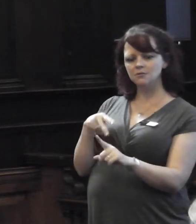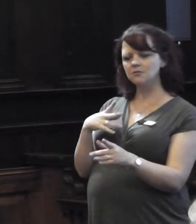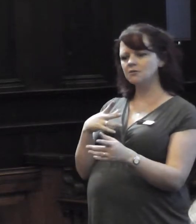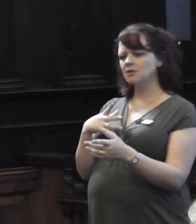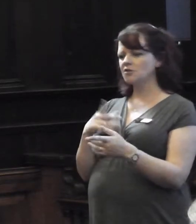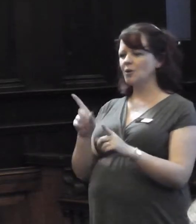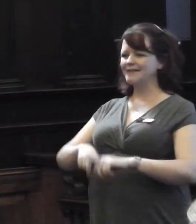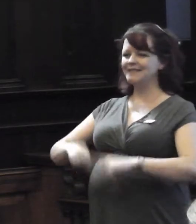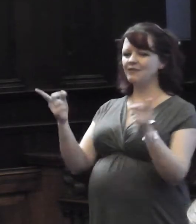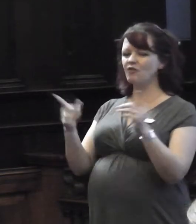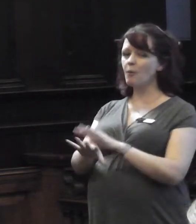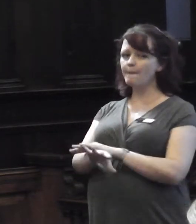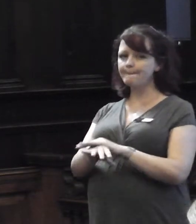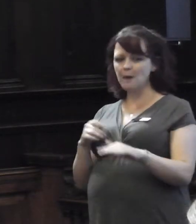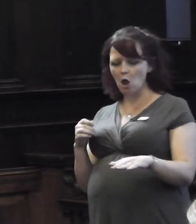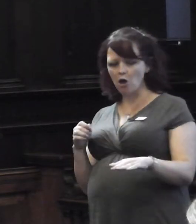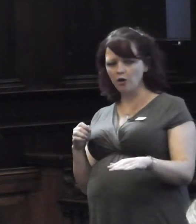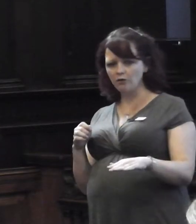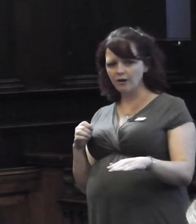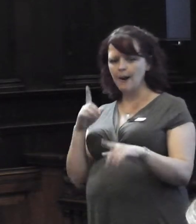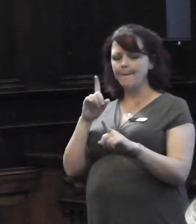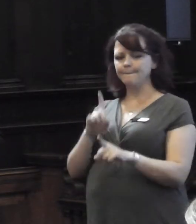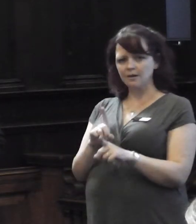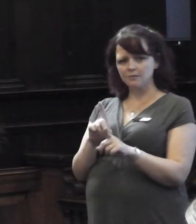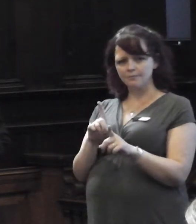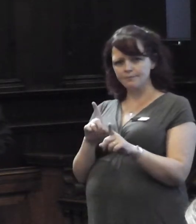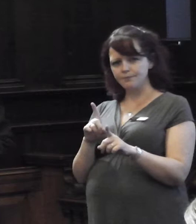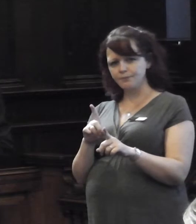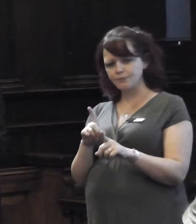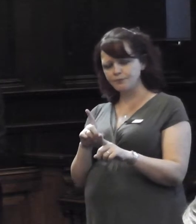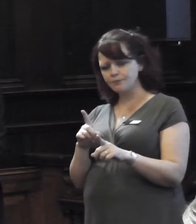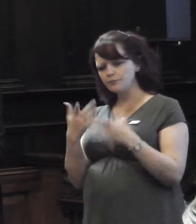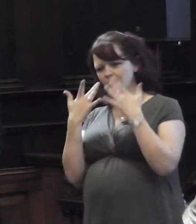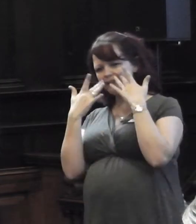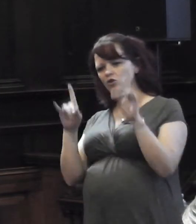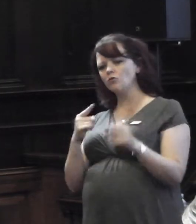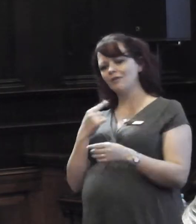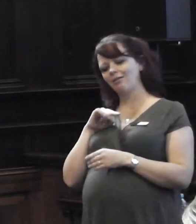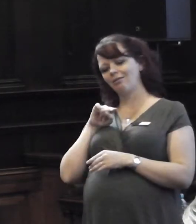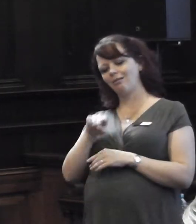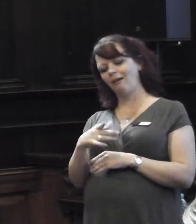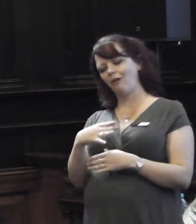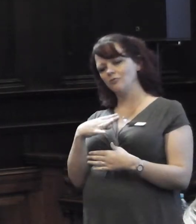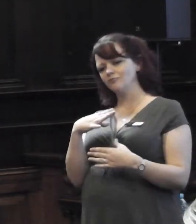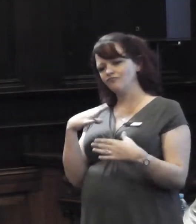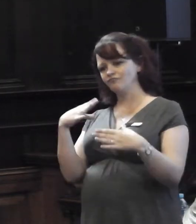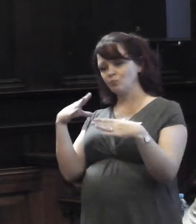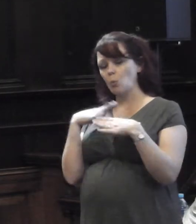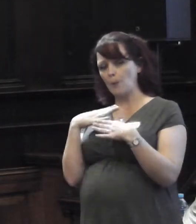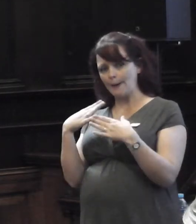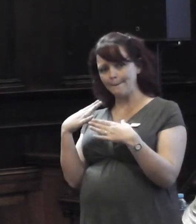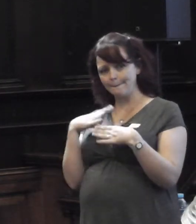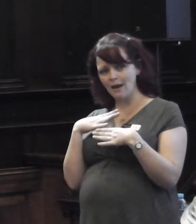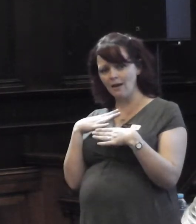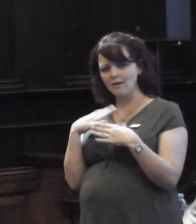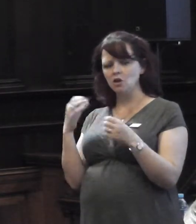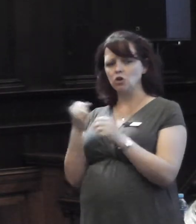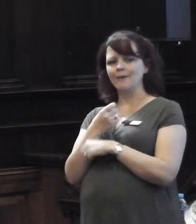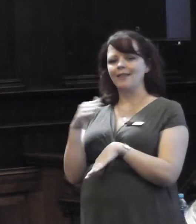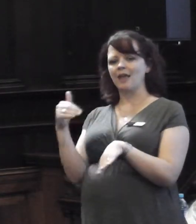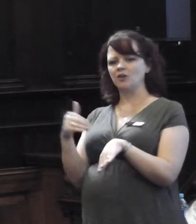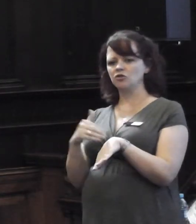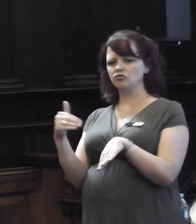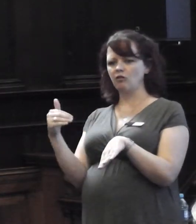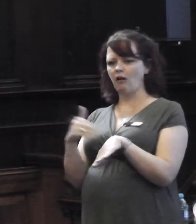from burglary. It demonstrates that the offenders are prepared to make their crime